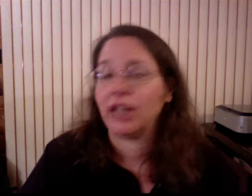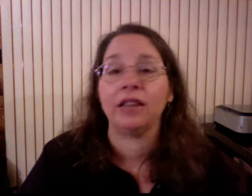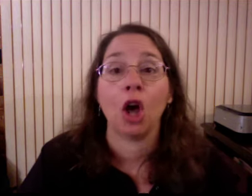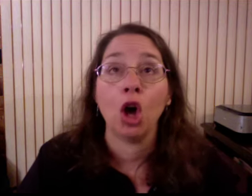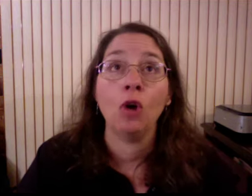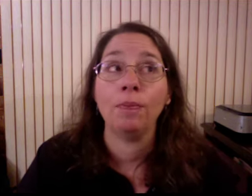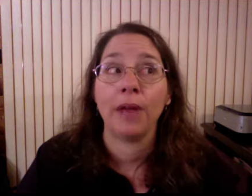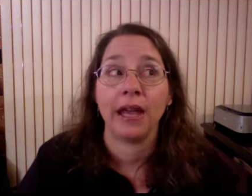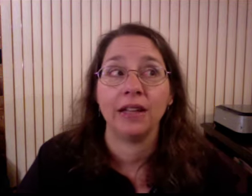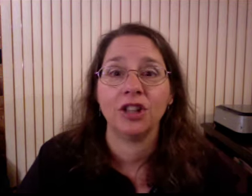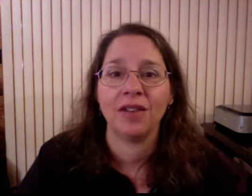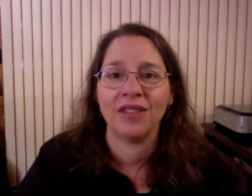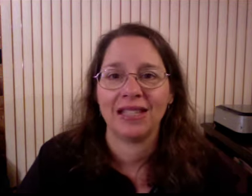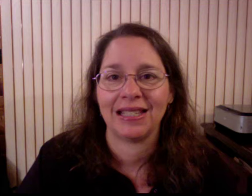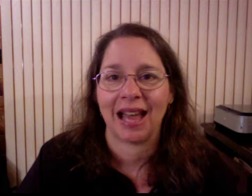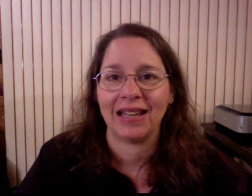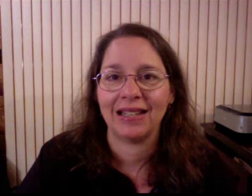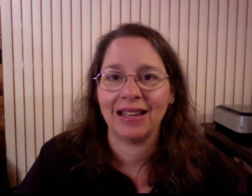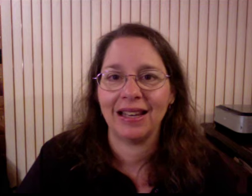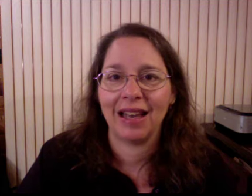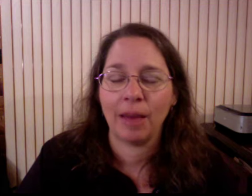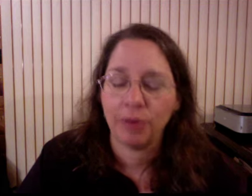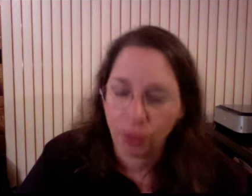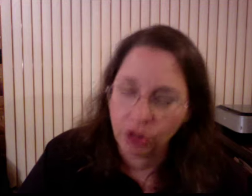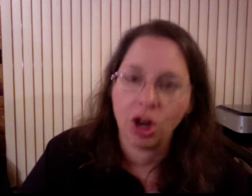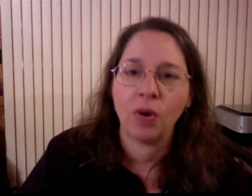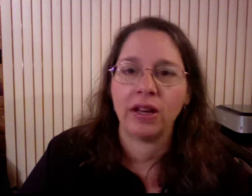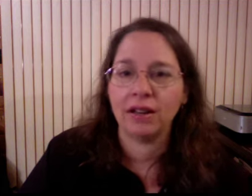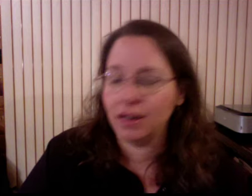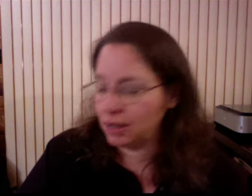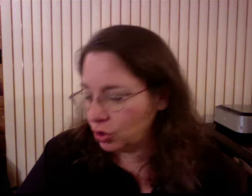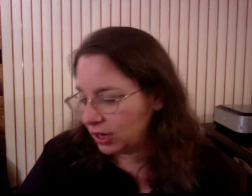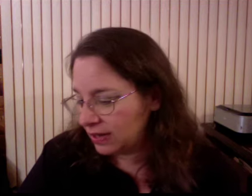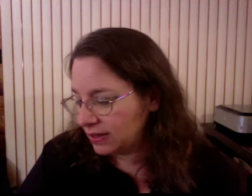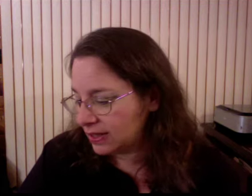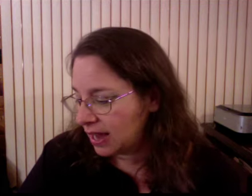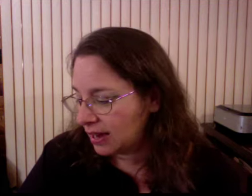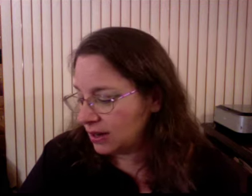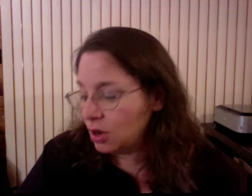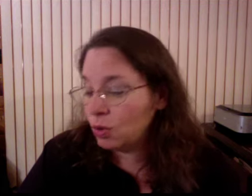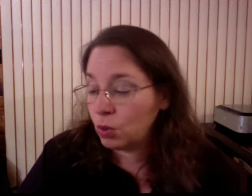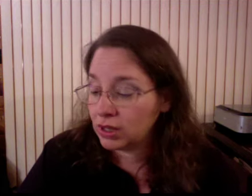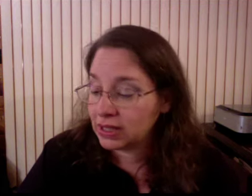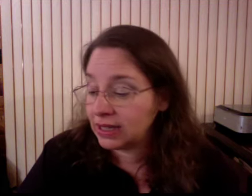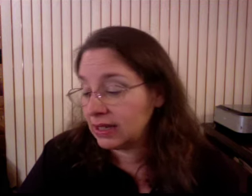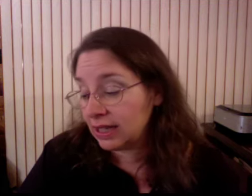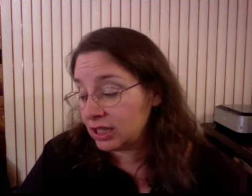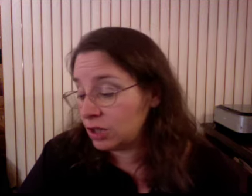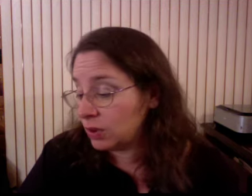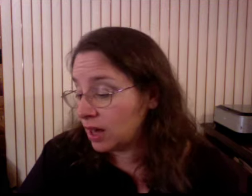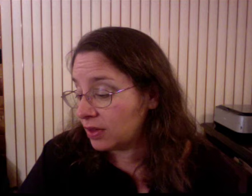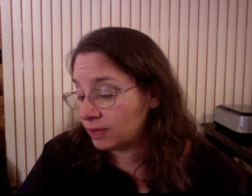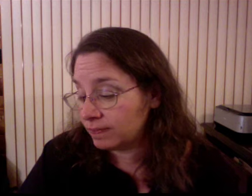the homepage of this site. And before you know it, you're in the site. One sin leads to another.